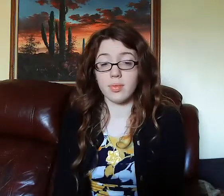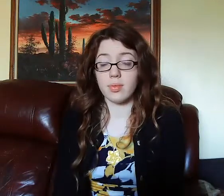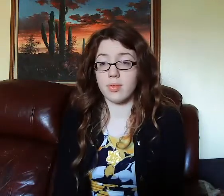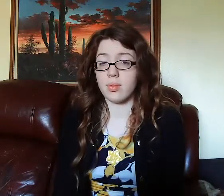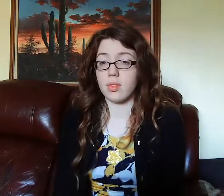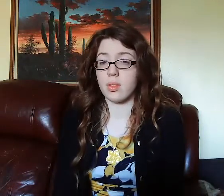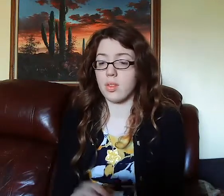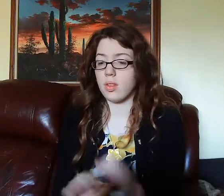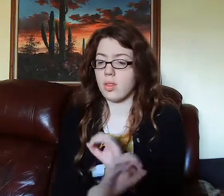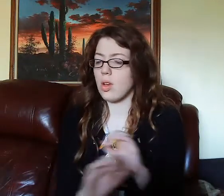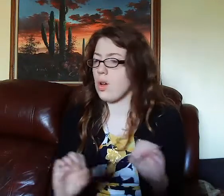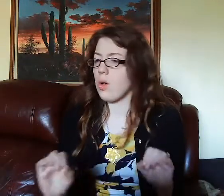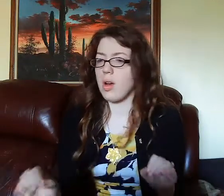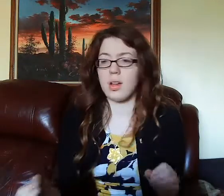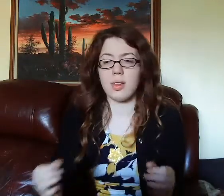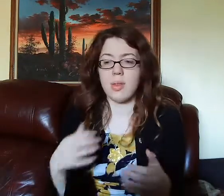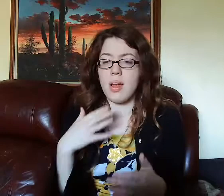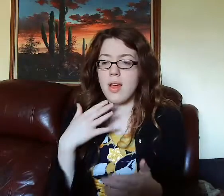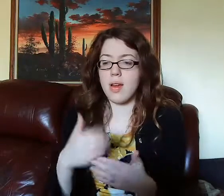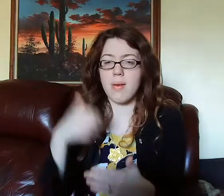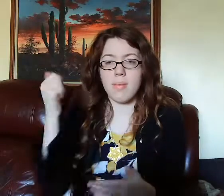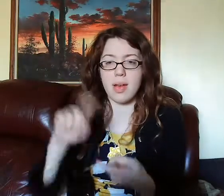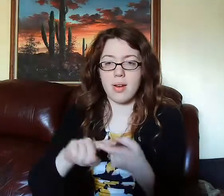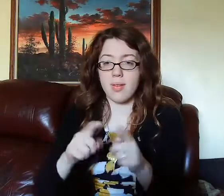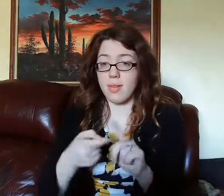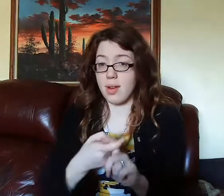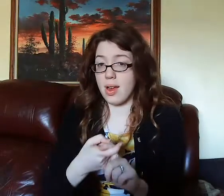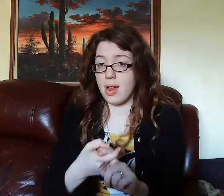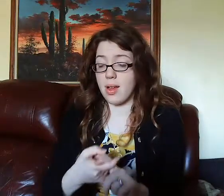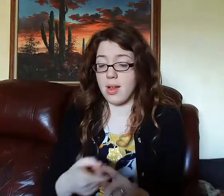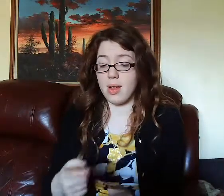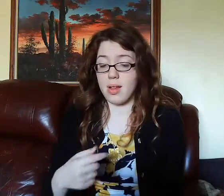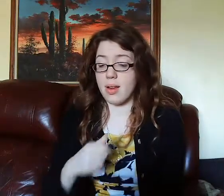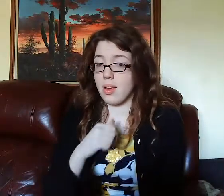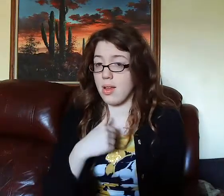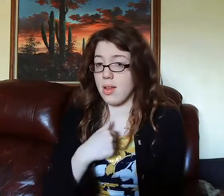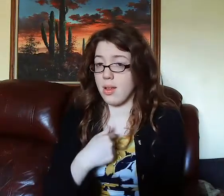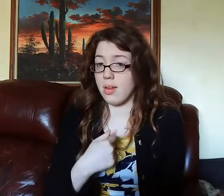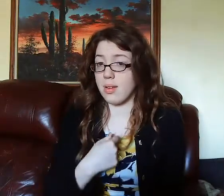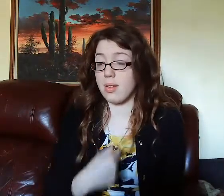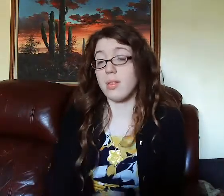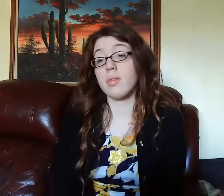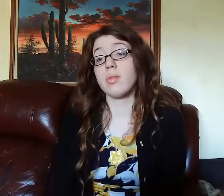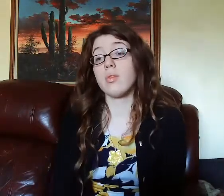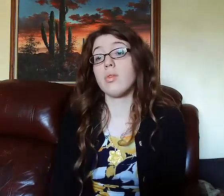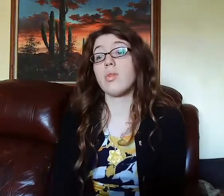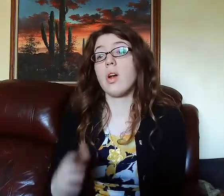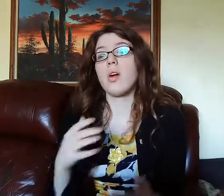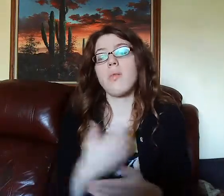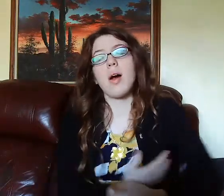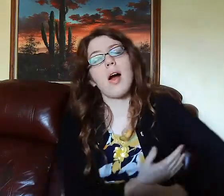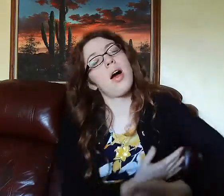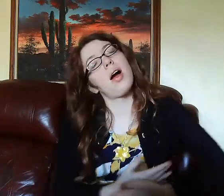And no one's been a better friend So rock up our